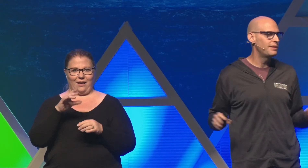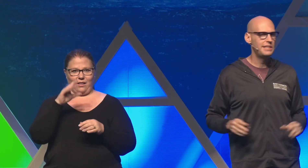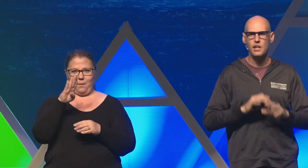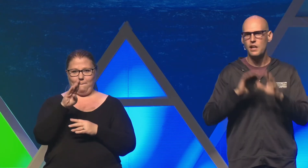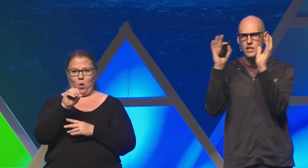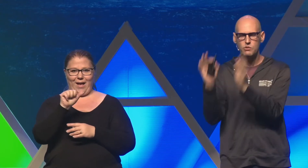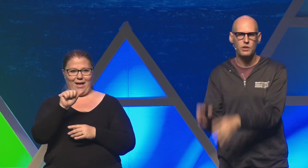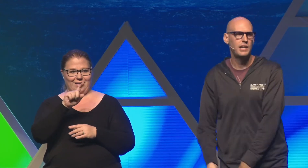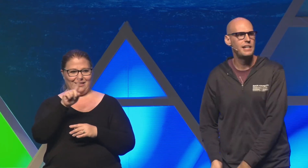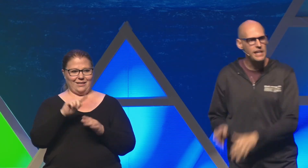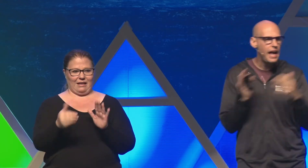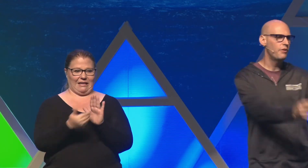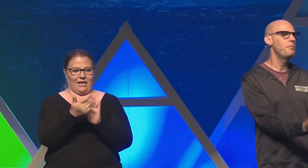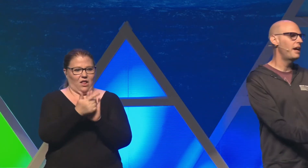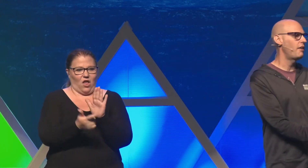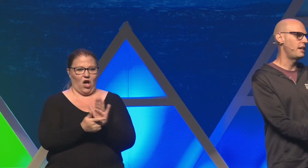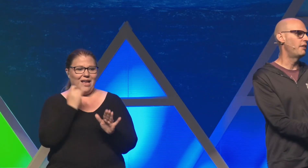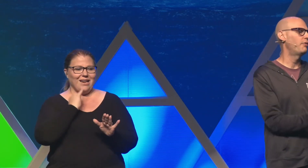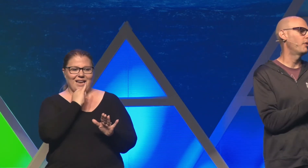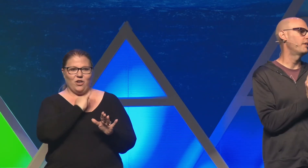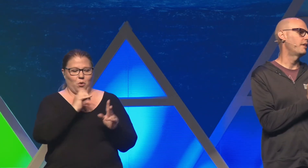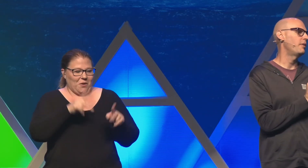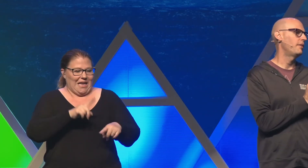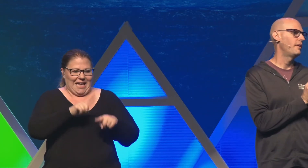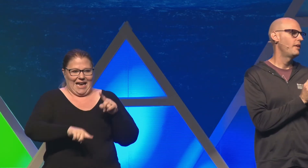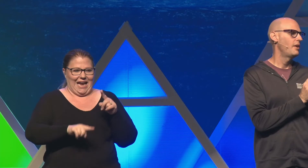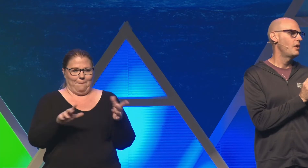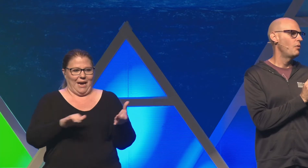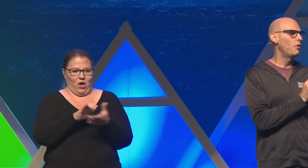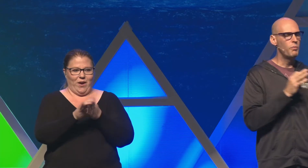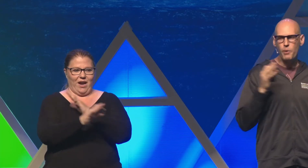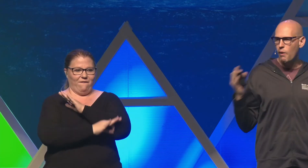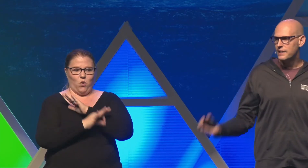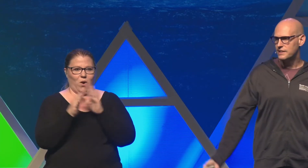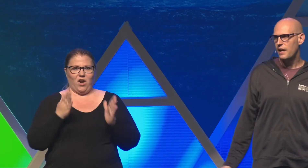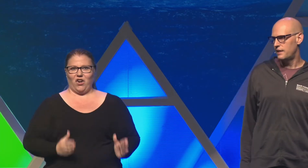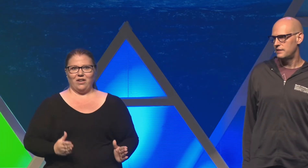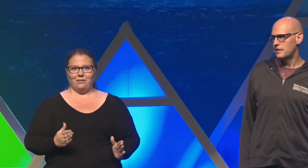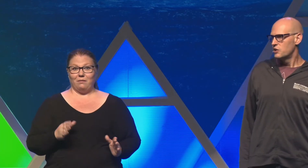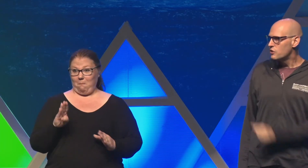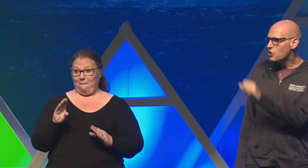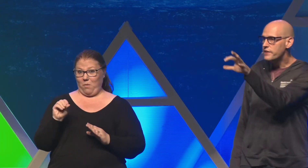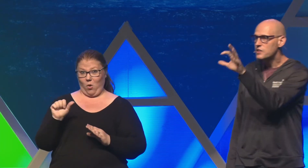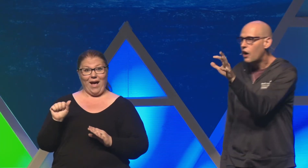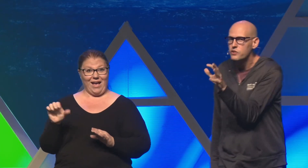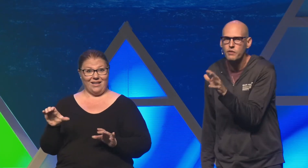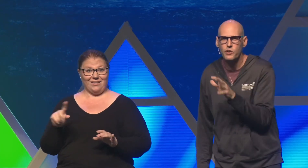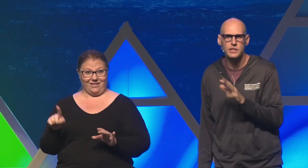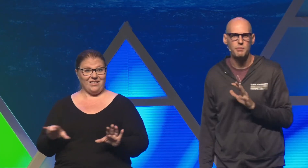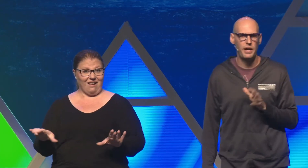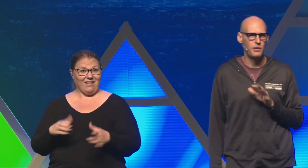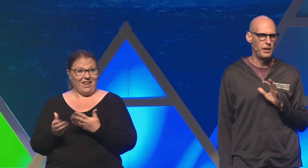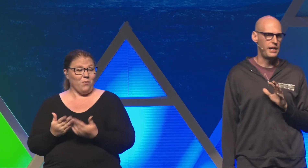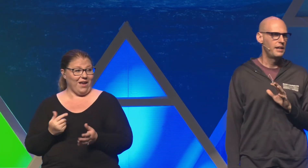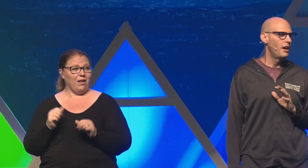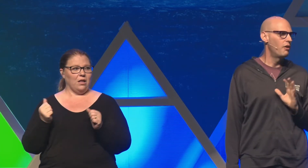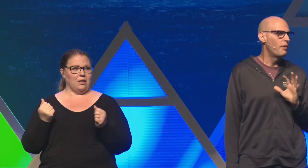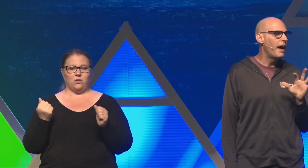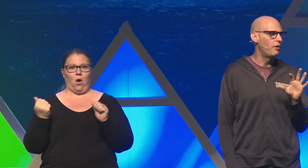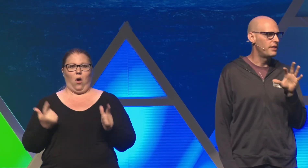tradition would say an Israelite could never marry a foreigner. Well, Boaz does. So there's all this controversy, by the